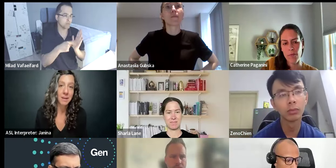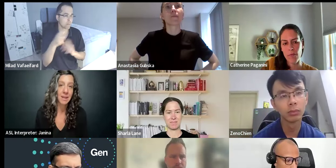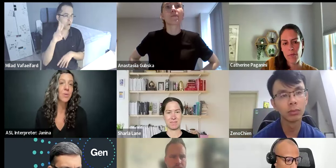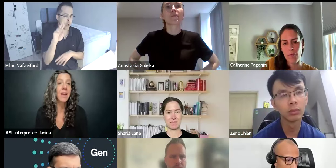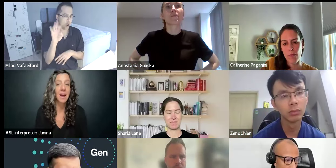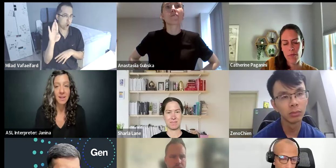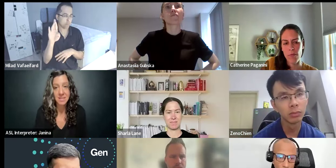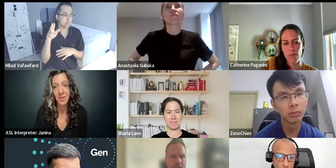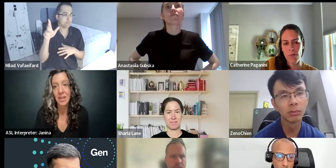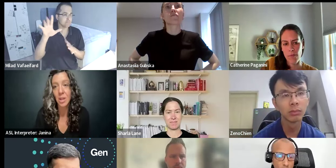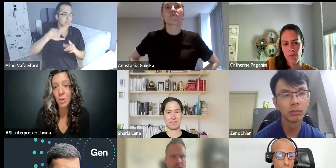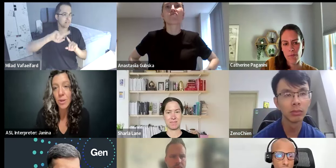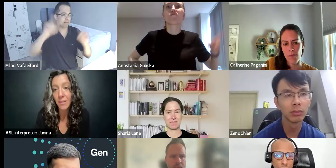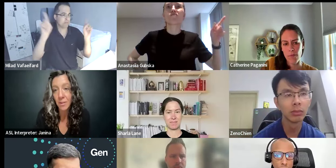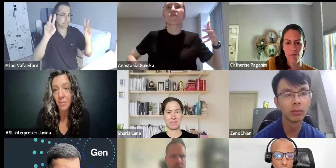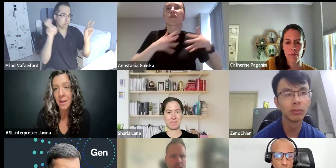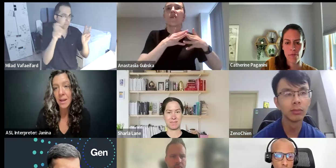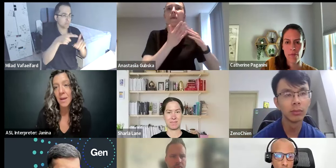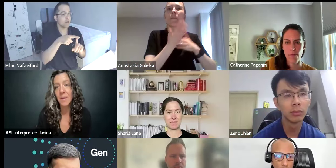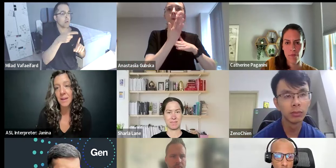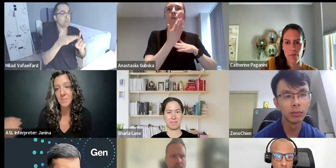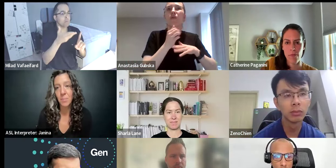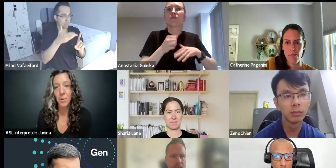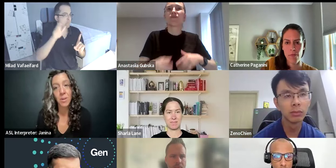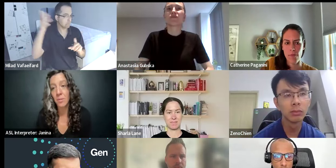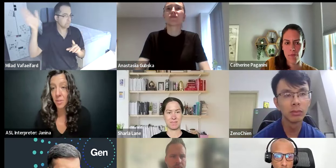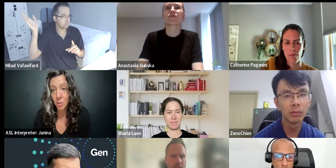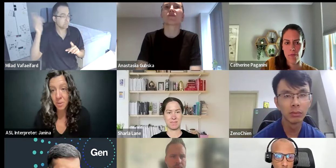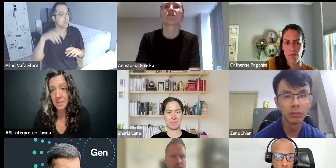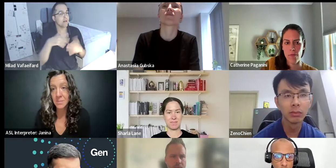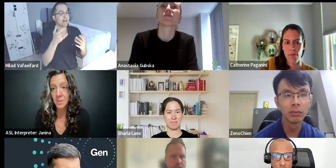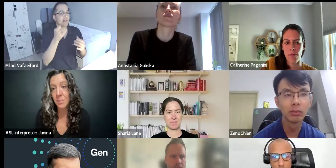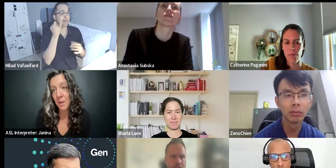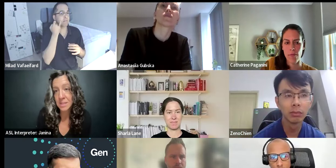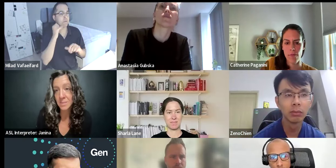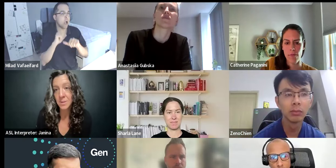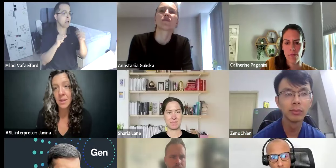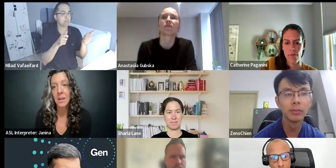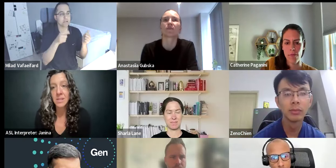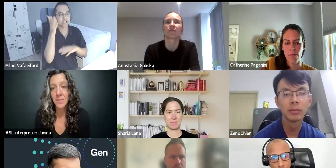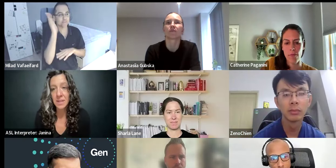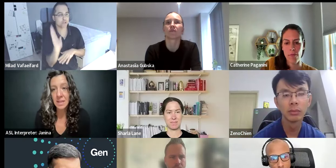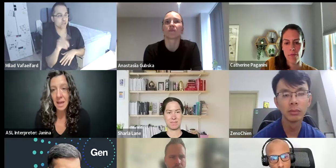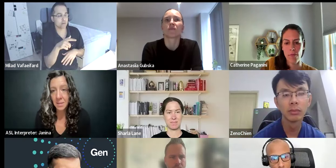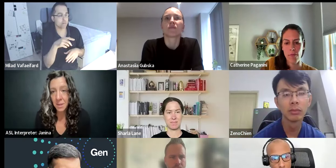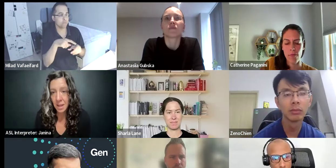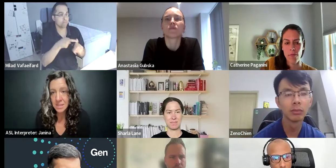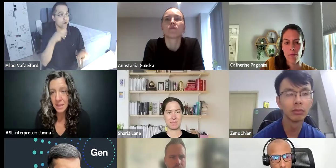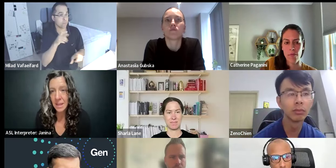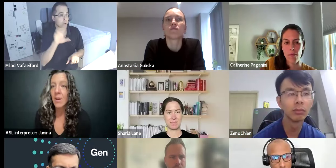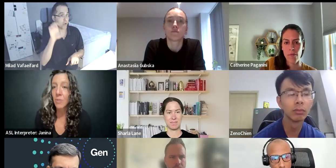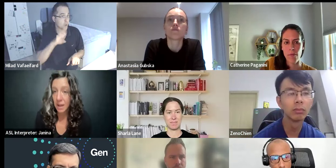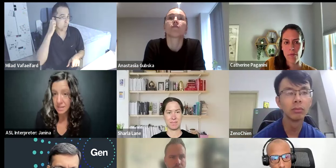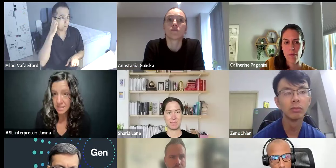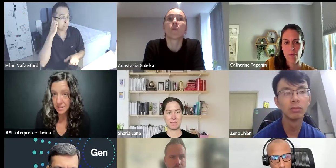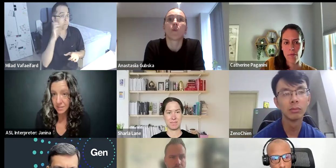zones happening. You can't necessarily include everyone because people, you know, European time zone, American time zone, different things like that. And Malad's